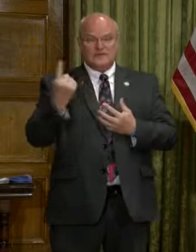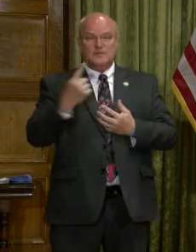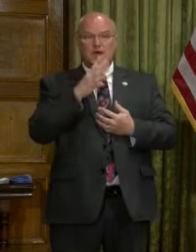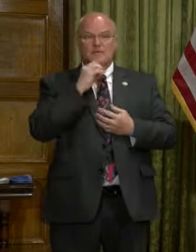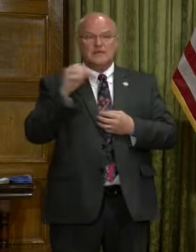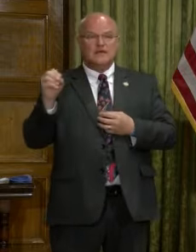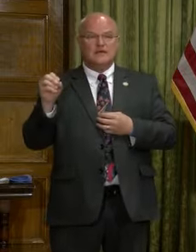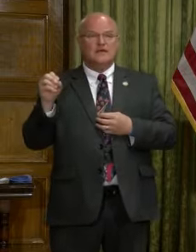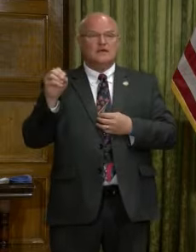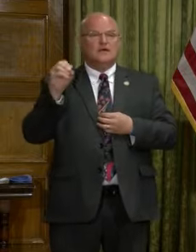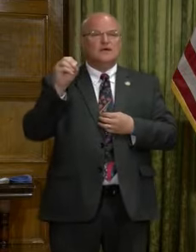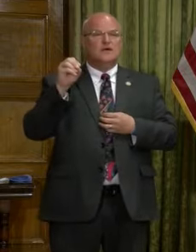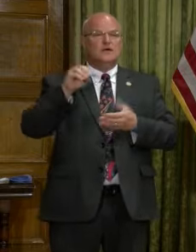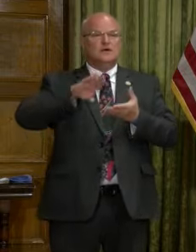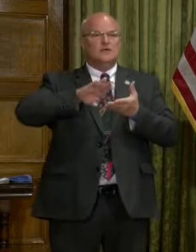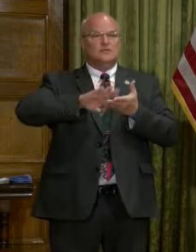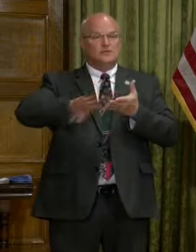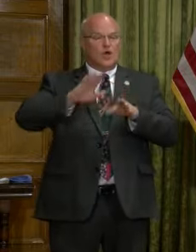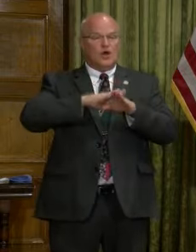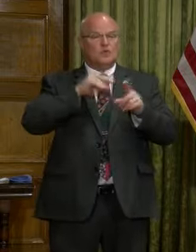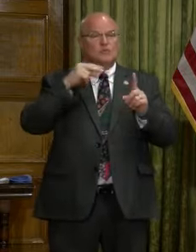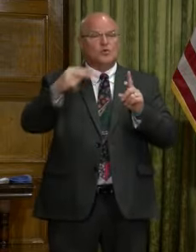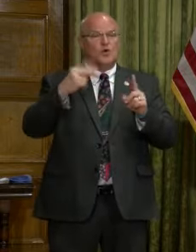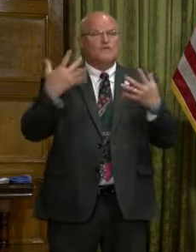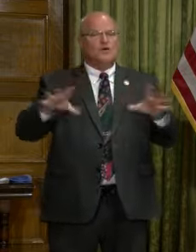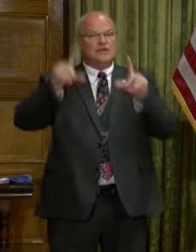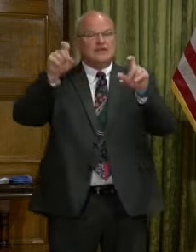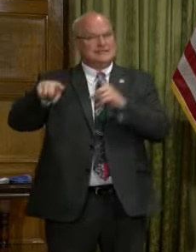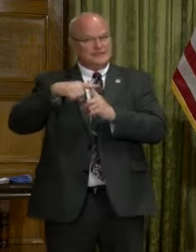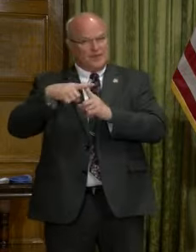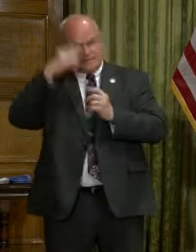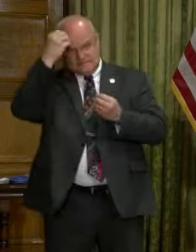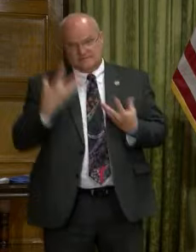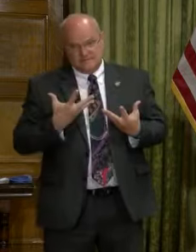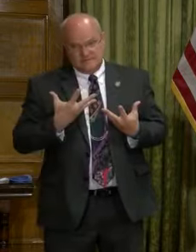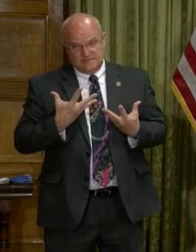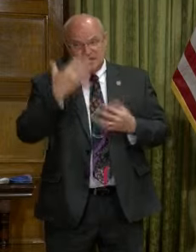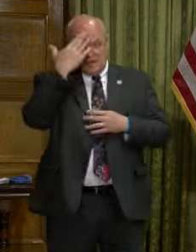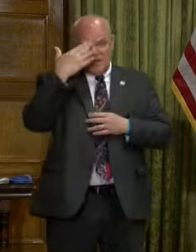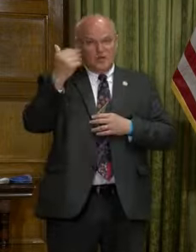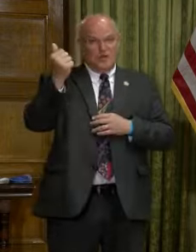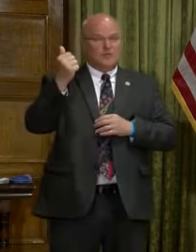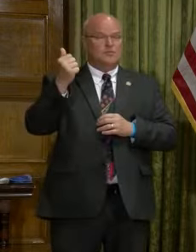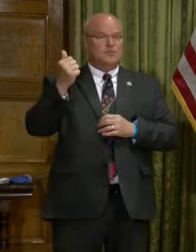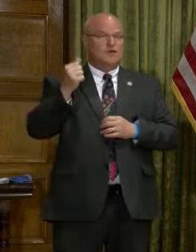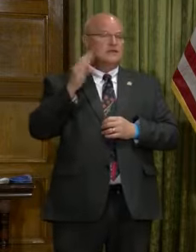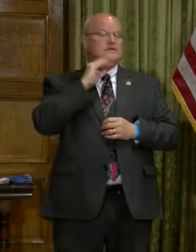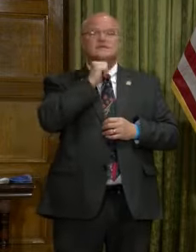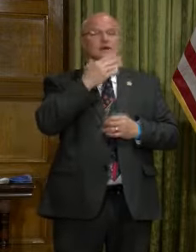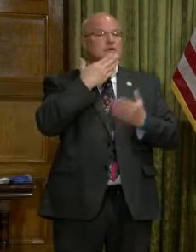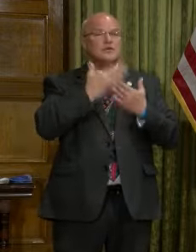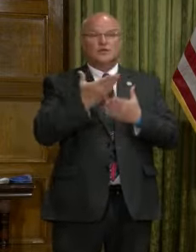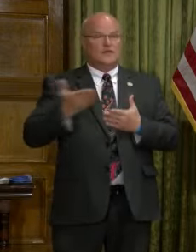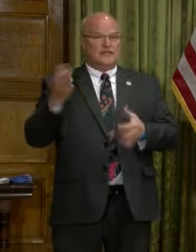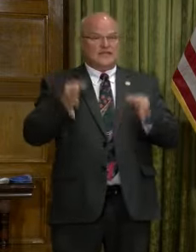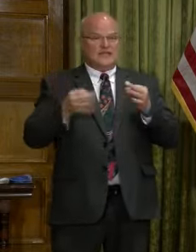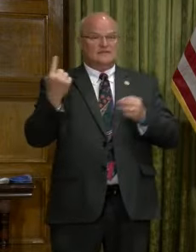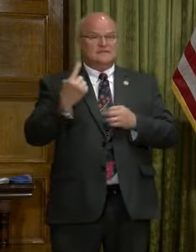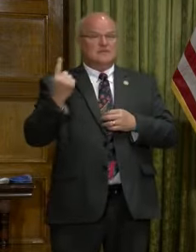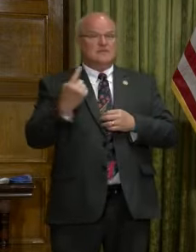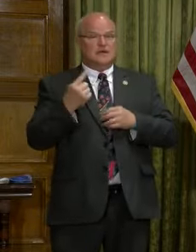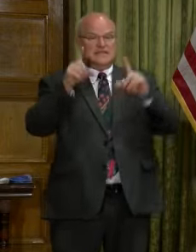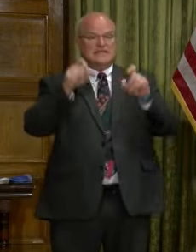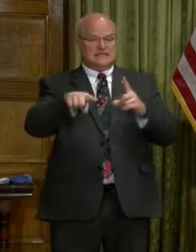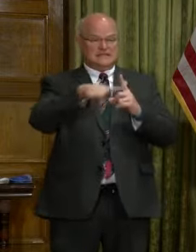is being put out on parole and they've already tested positive, because it would not be a good thing if someone